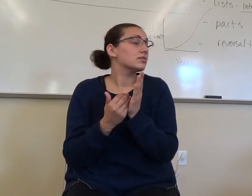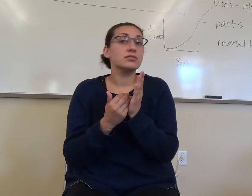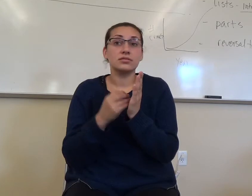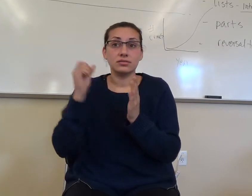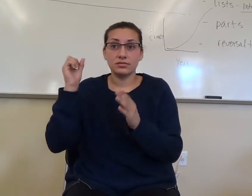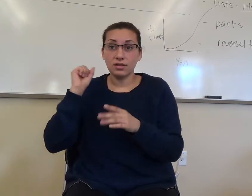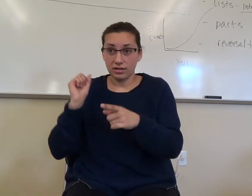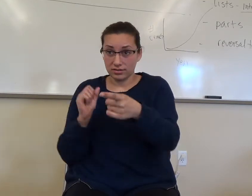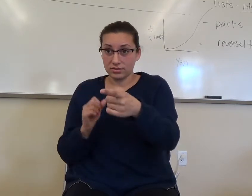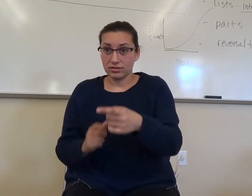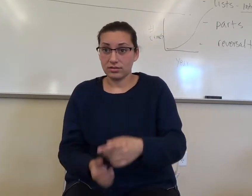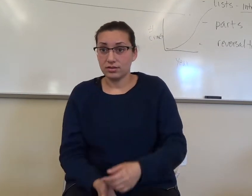Yeah.